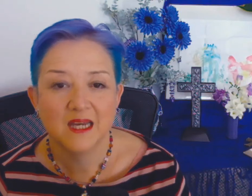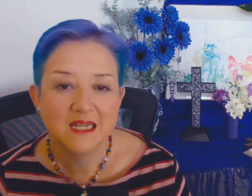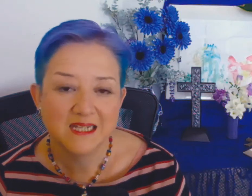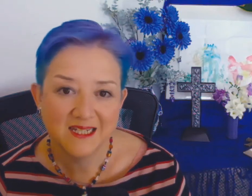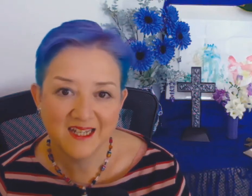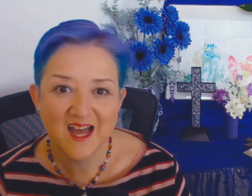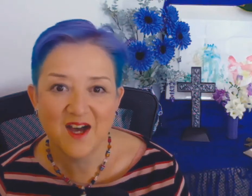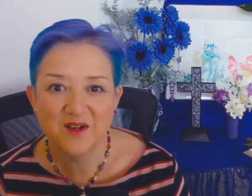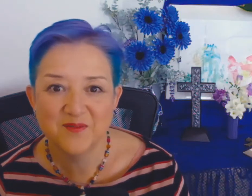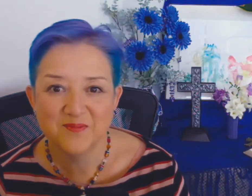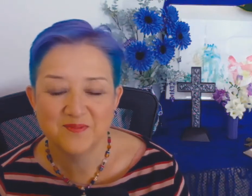Ni hao.